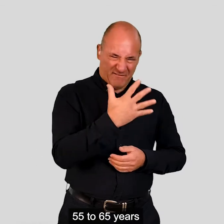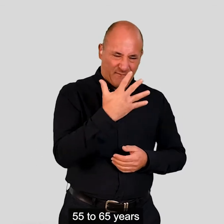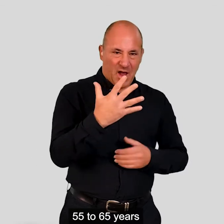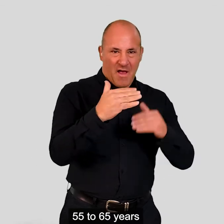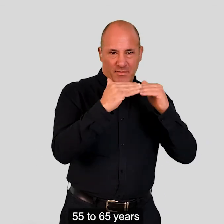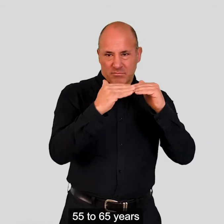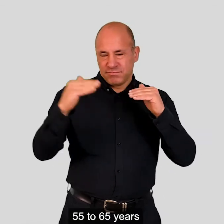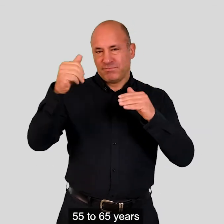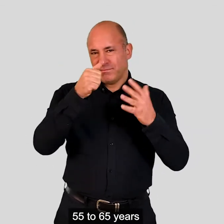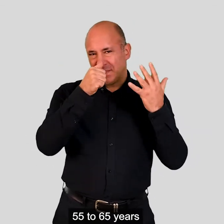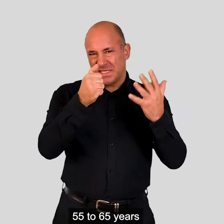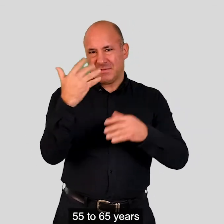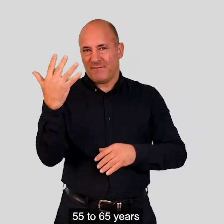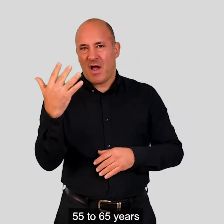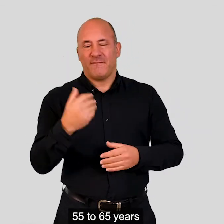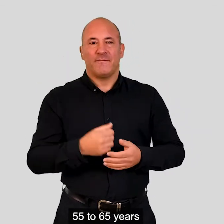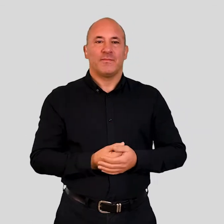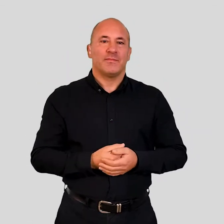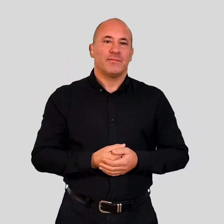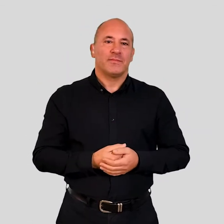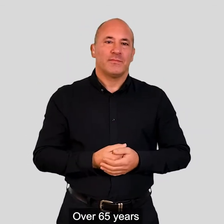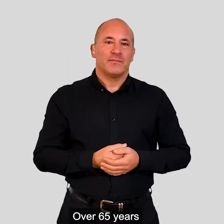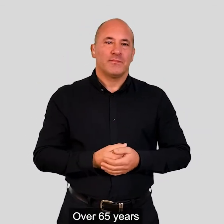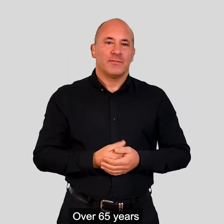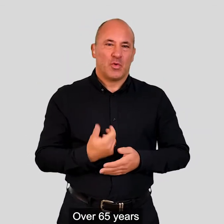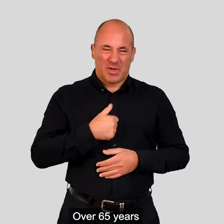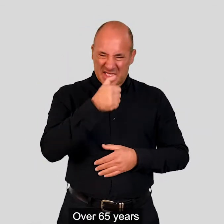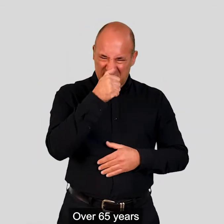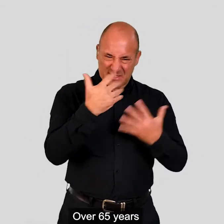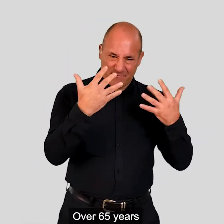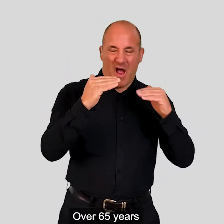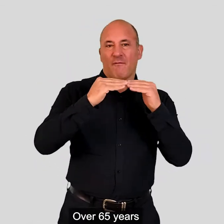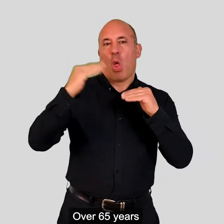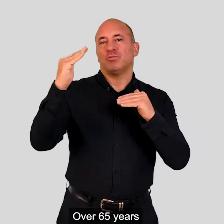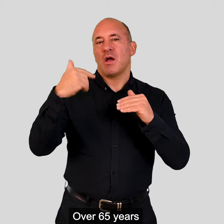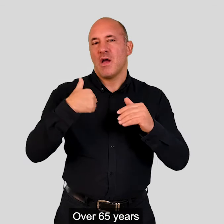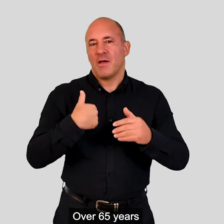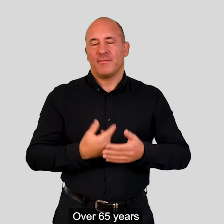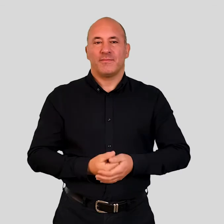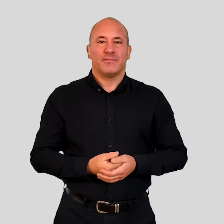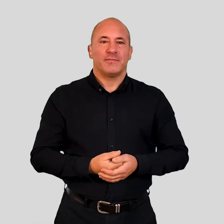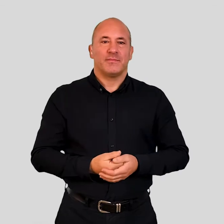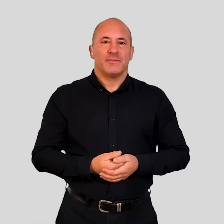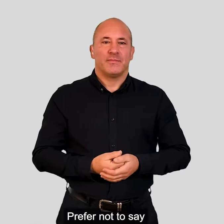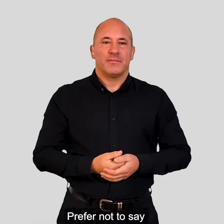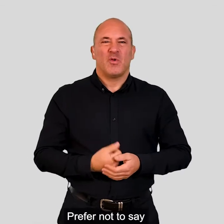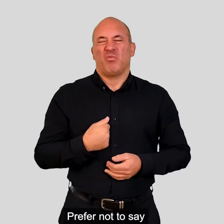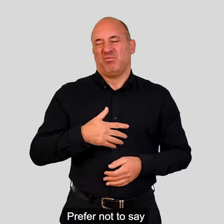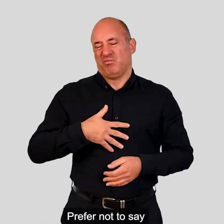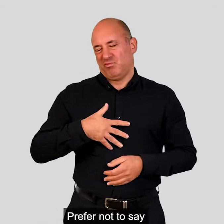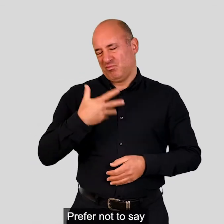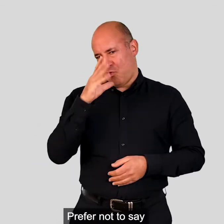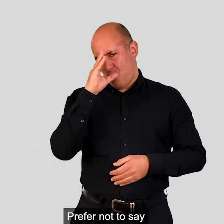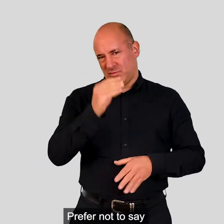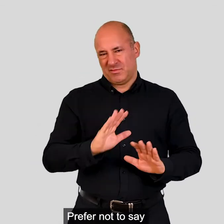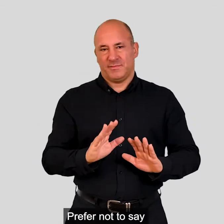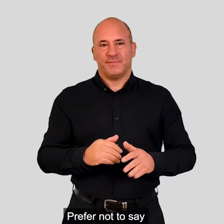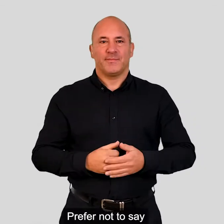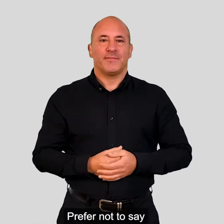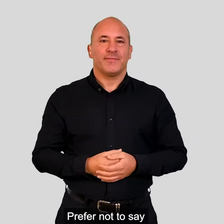55 to 65 years. Over 65 years. Prefer not to say.